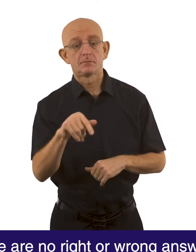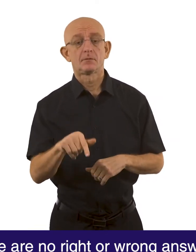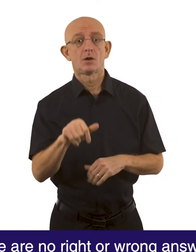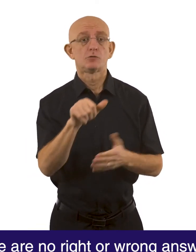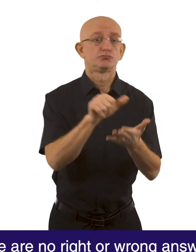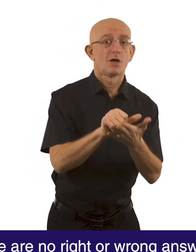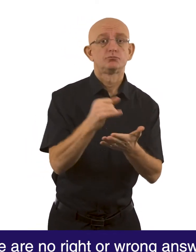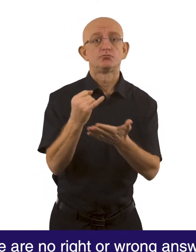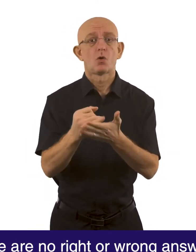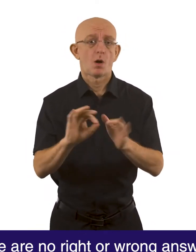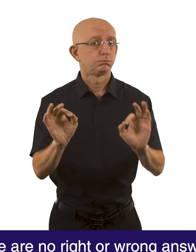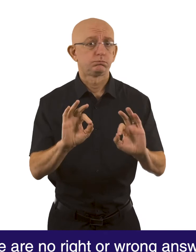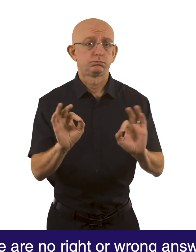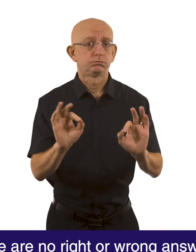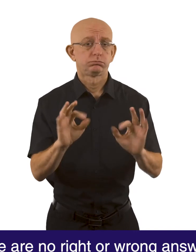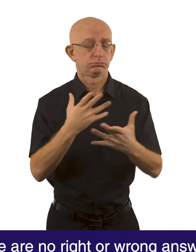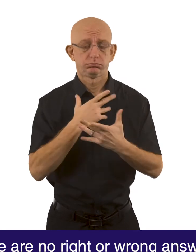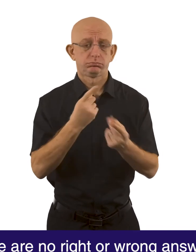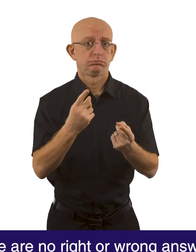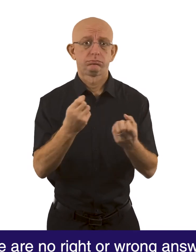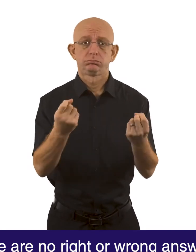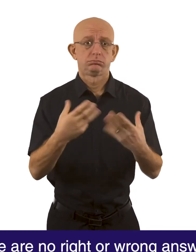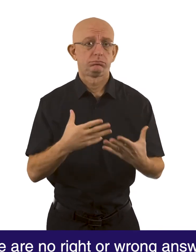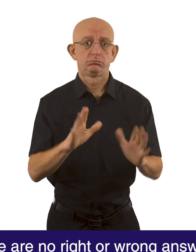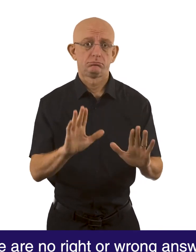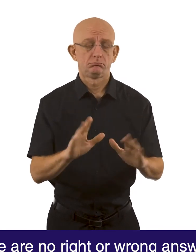There are no right or wrong answers.